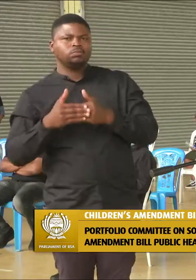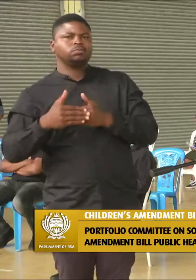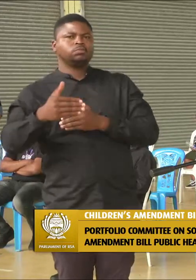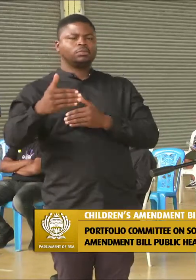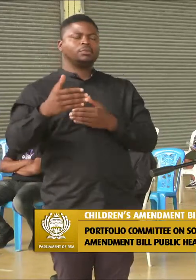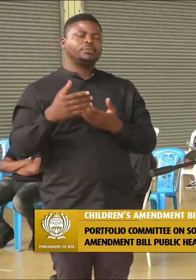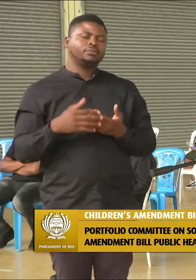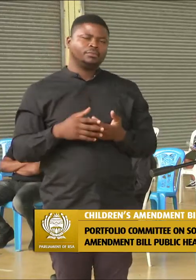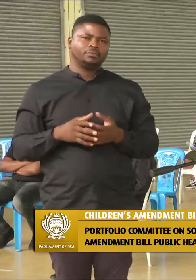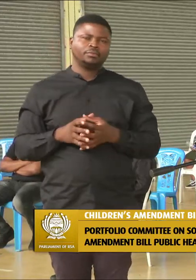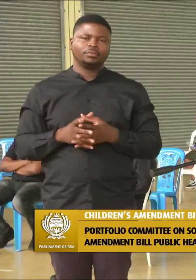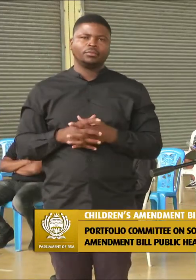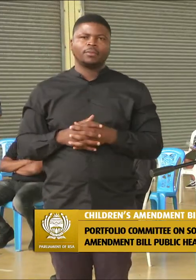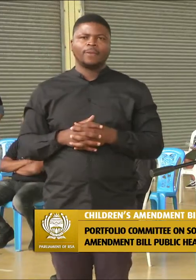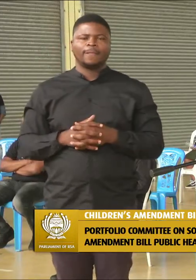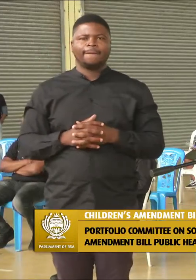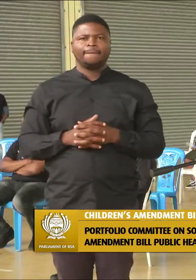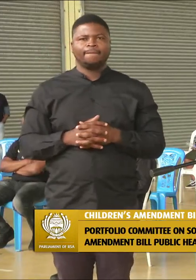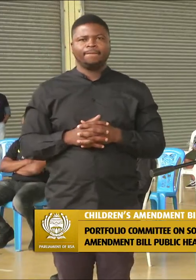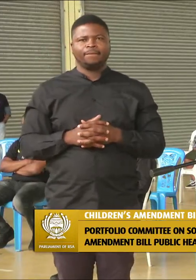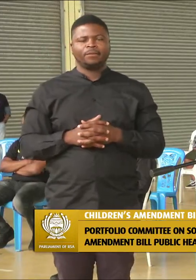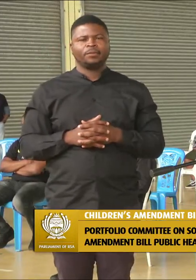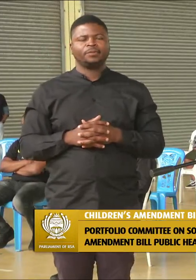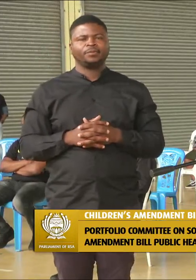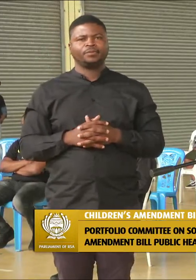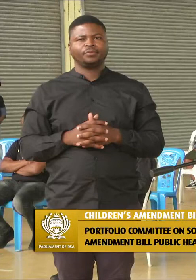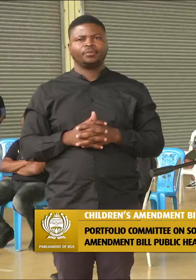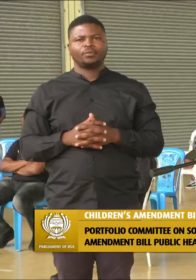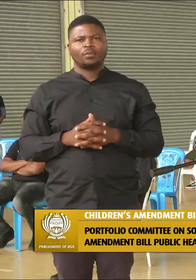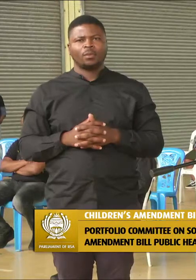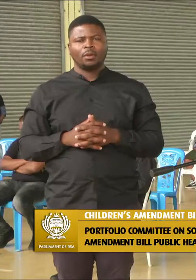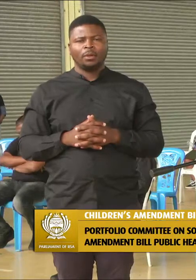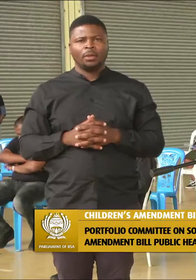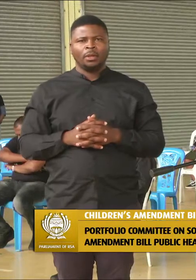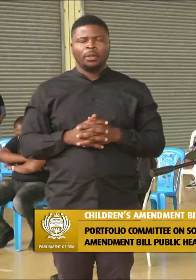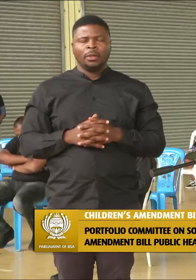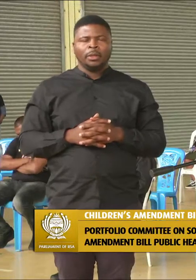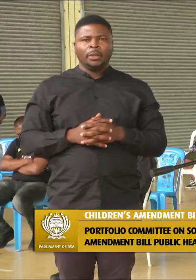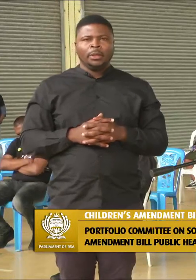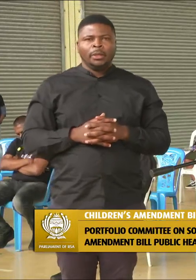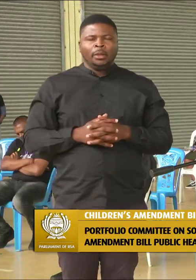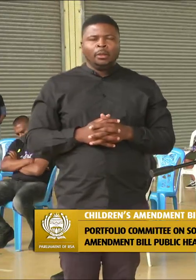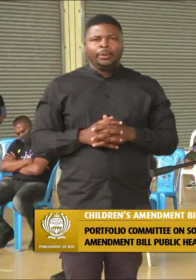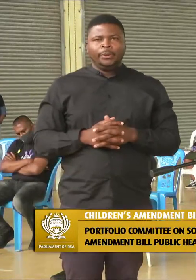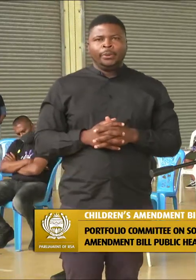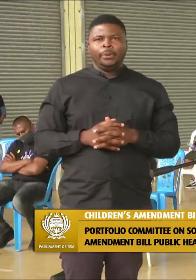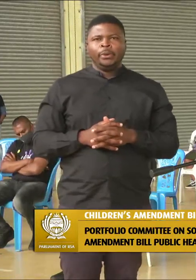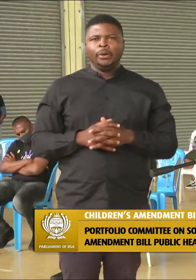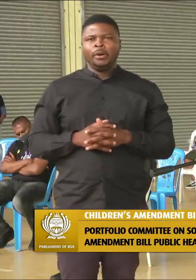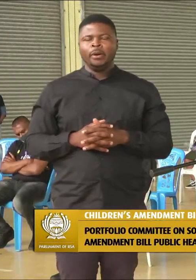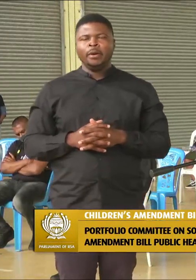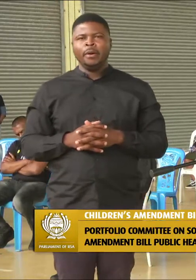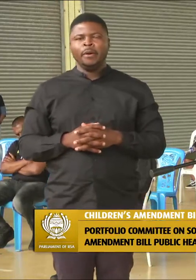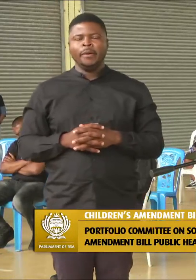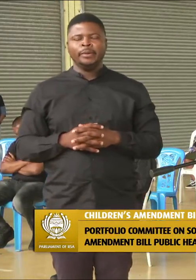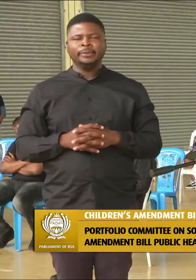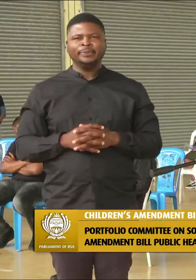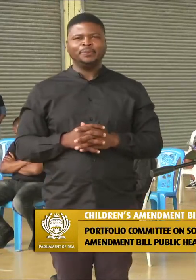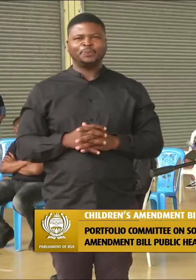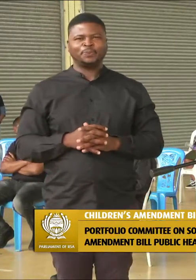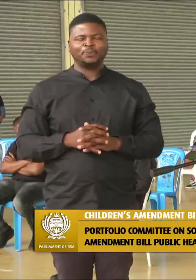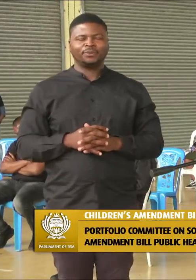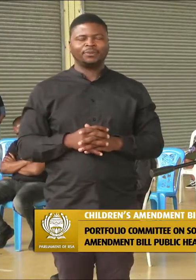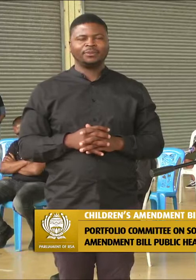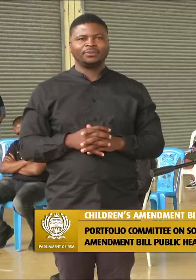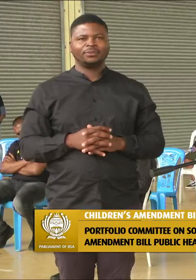i-database emnyangweni wezemfundo yawo wonke ama-ECD abhalisiwe, angabhalisiwe, ilawa axhasiwe ngeimali,